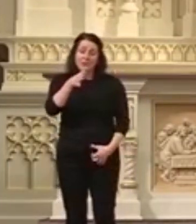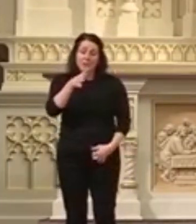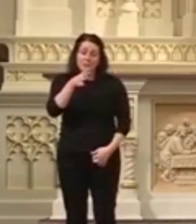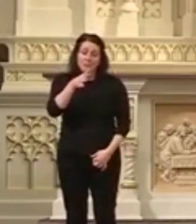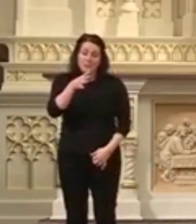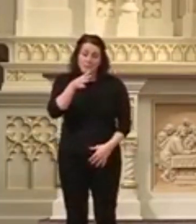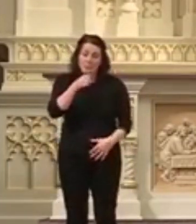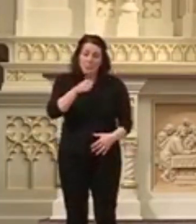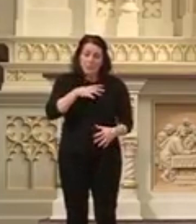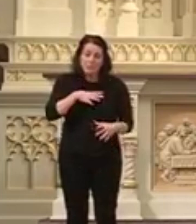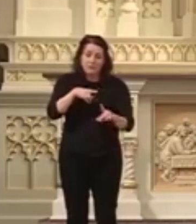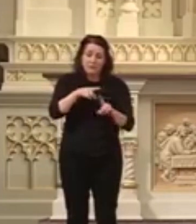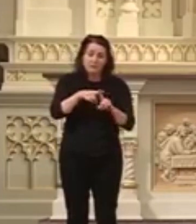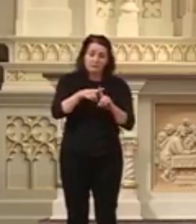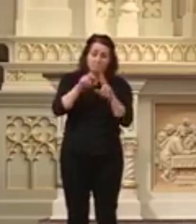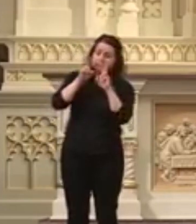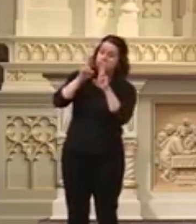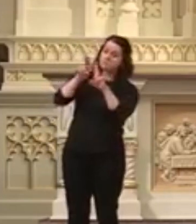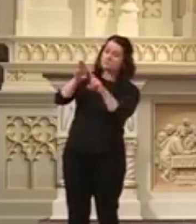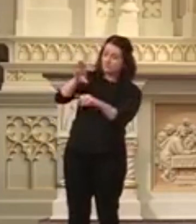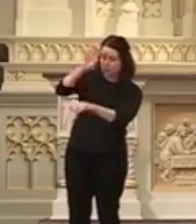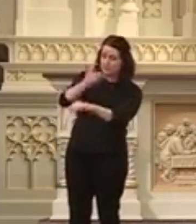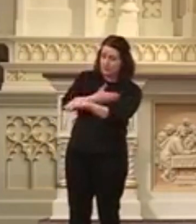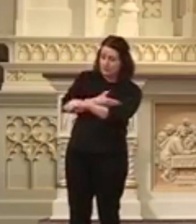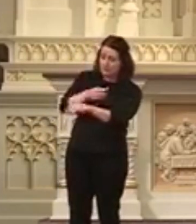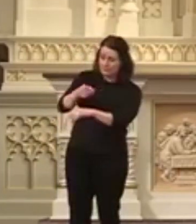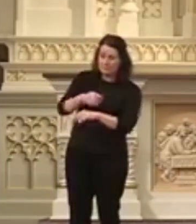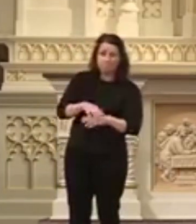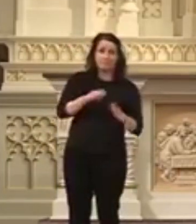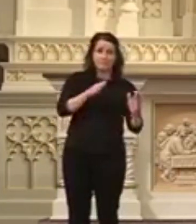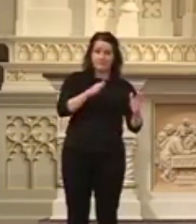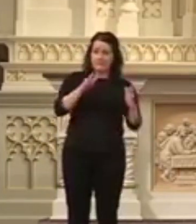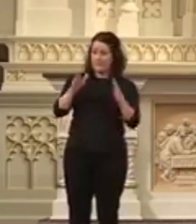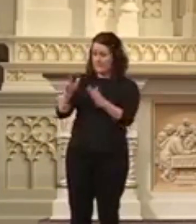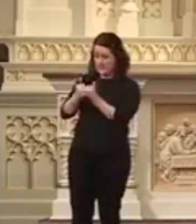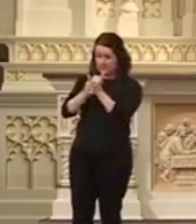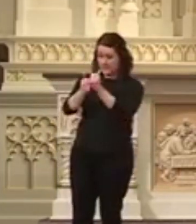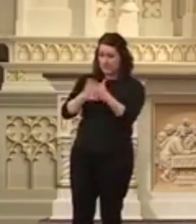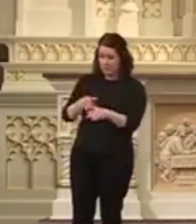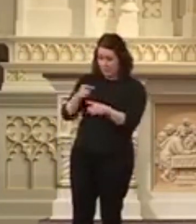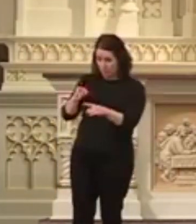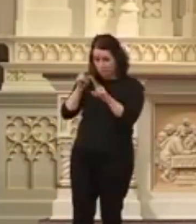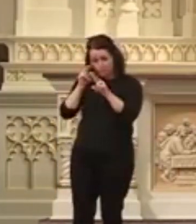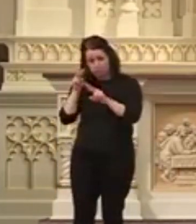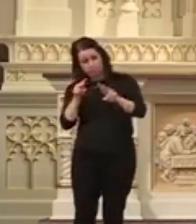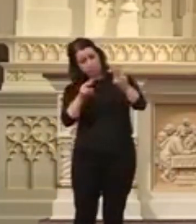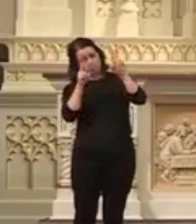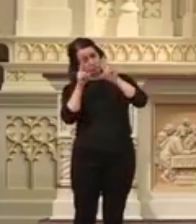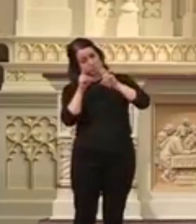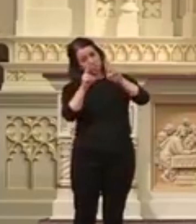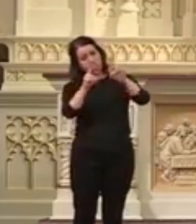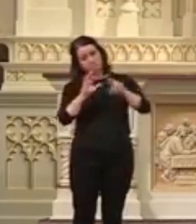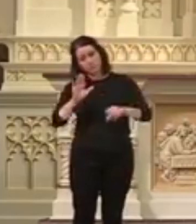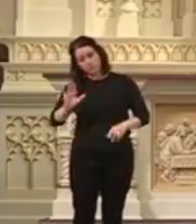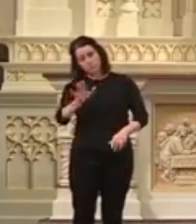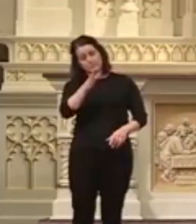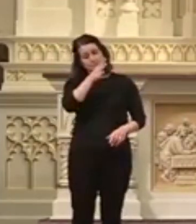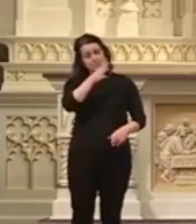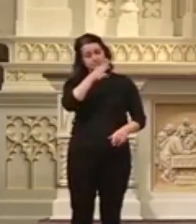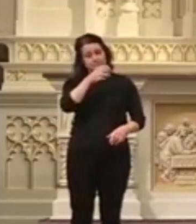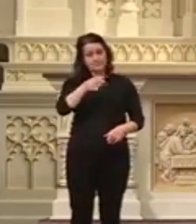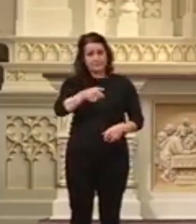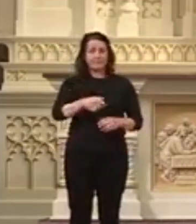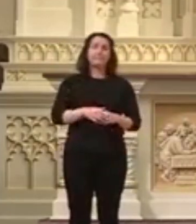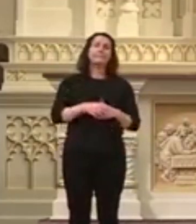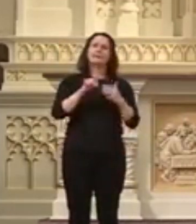son. Then he said to the disciple, behold your mother. And from